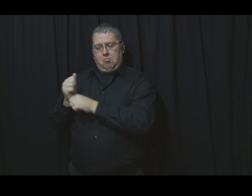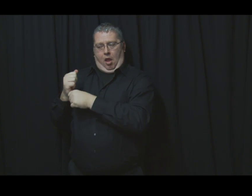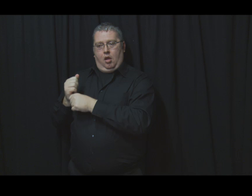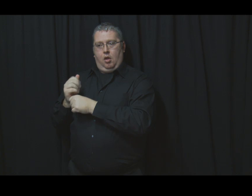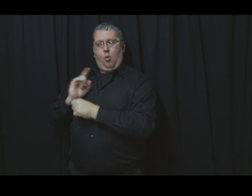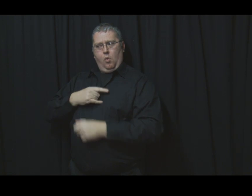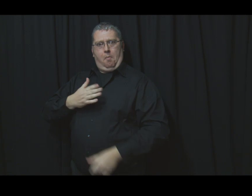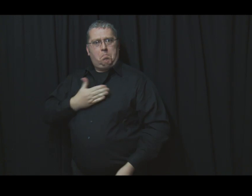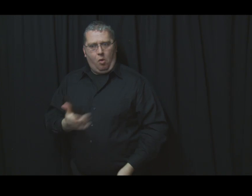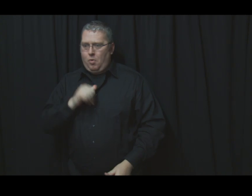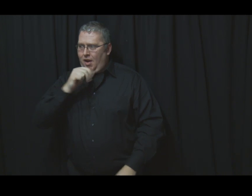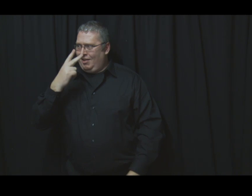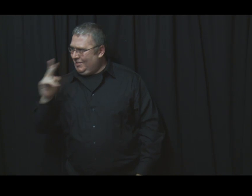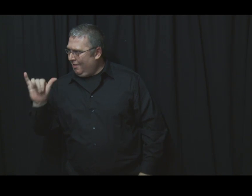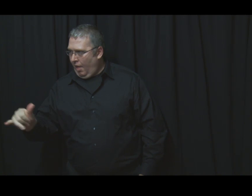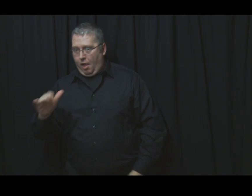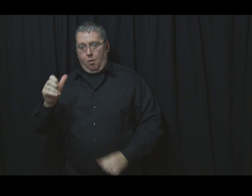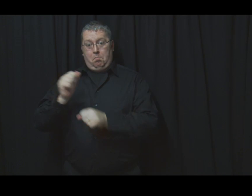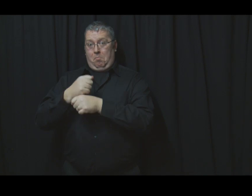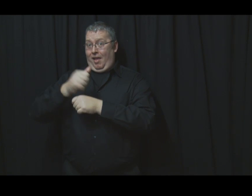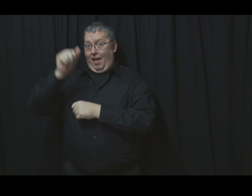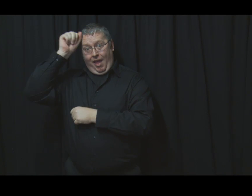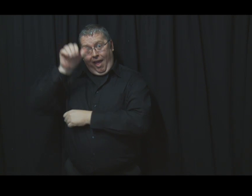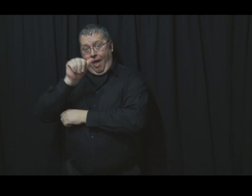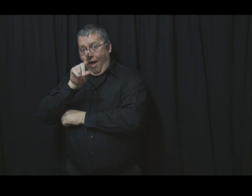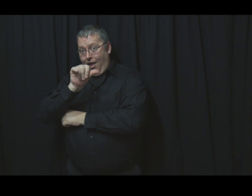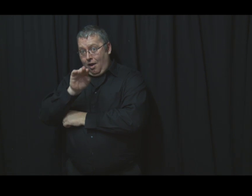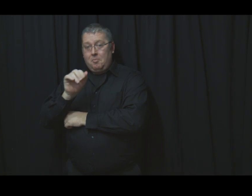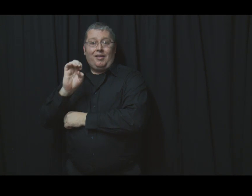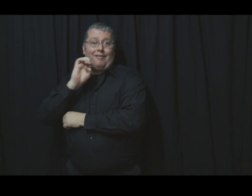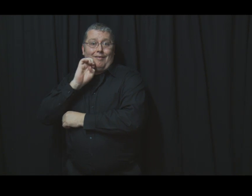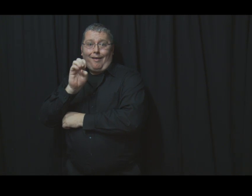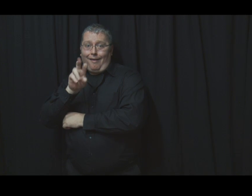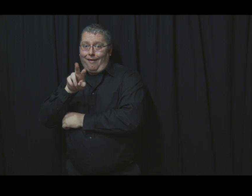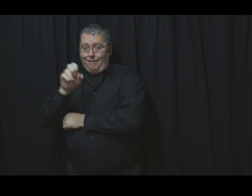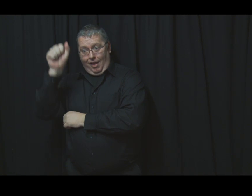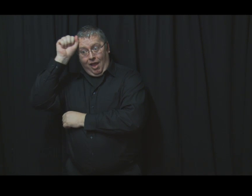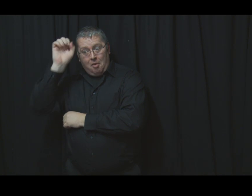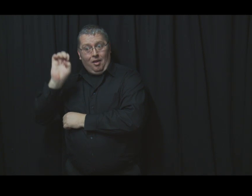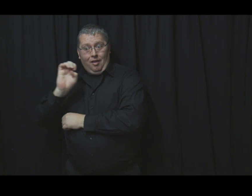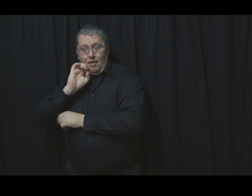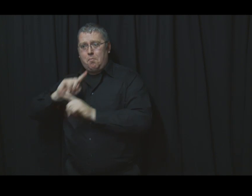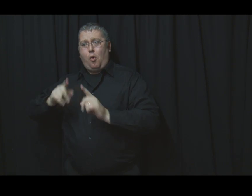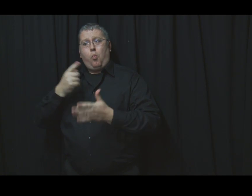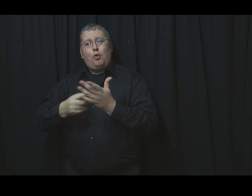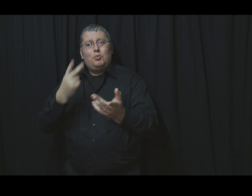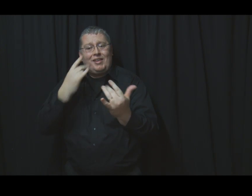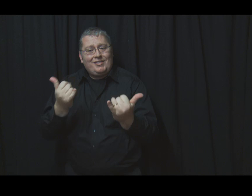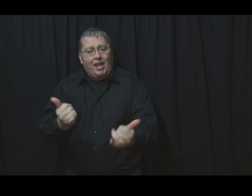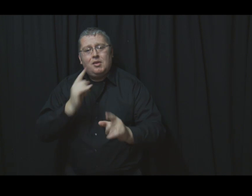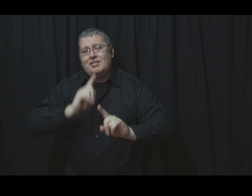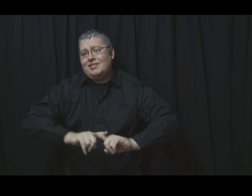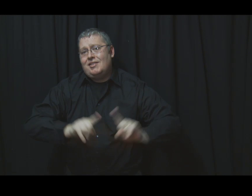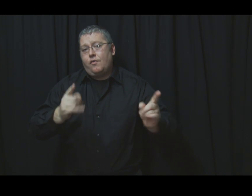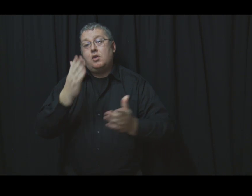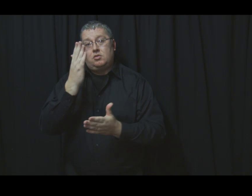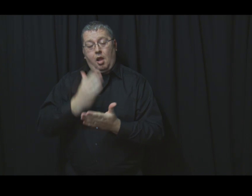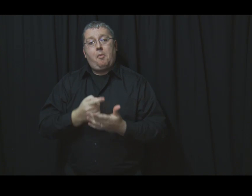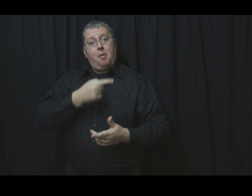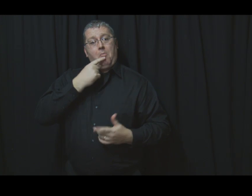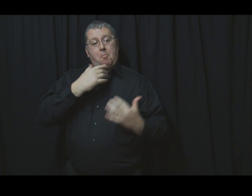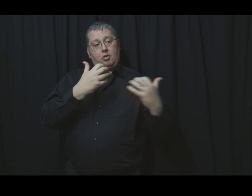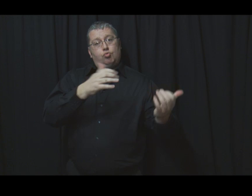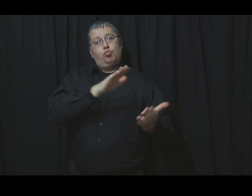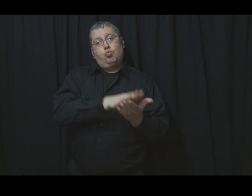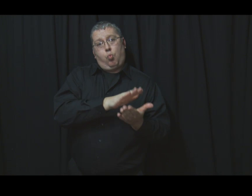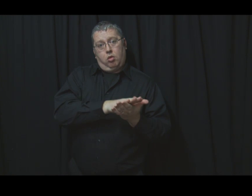willing to admit our beliefs about the past. But see, what you see in the present is very different. Even some public school textbooks, actually,